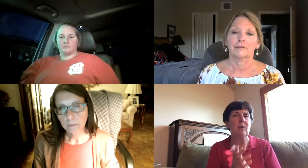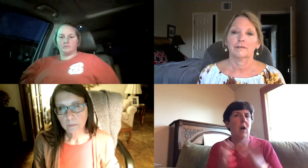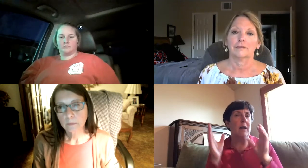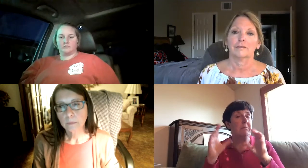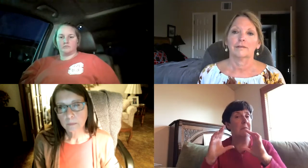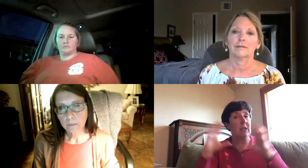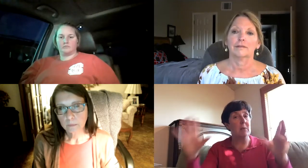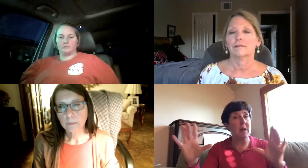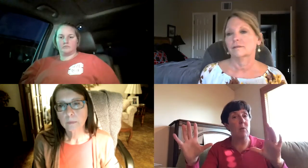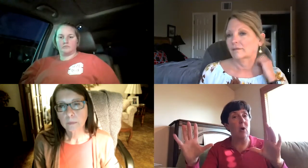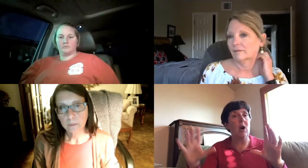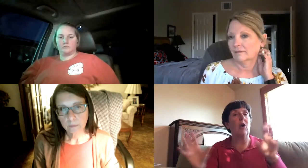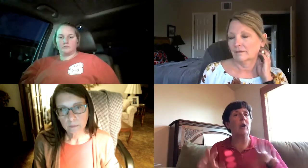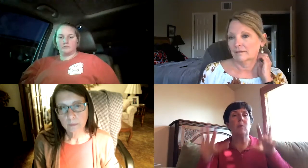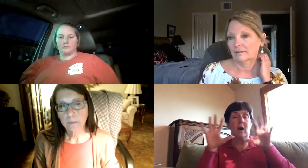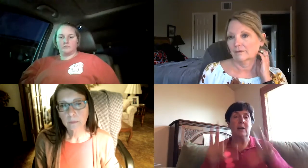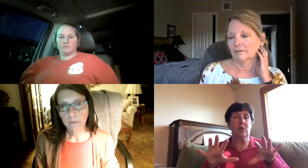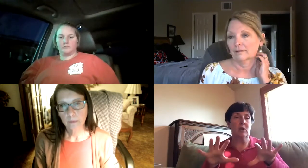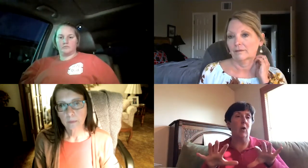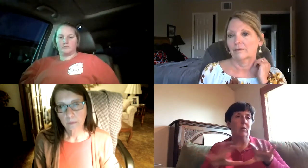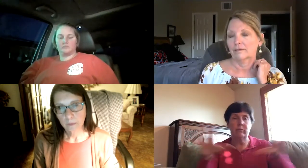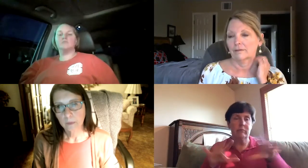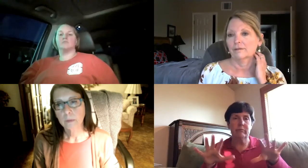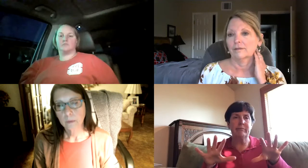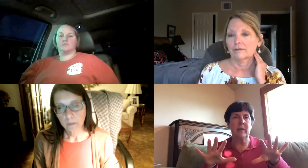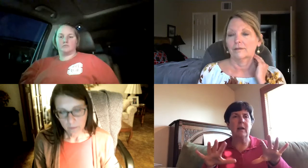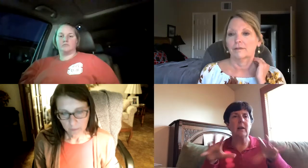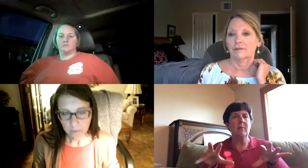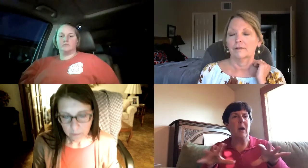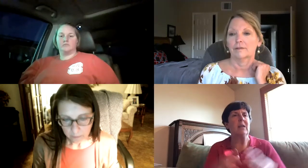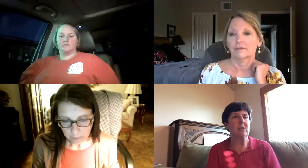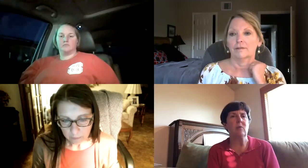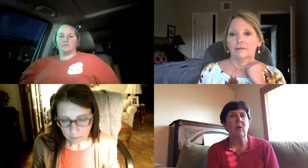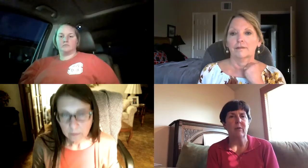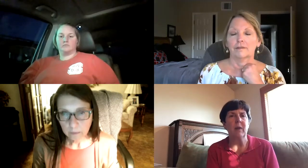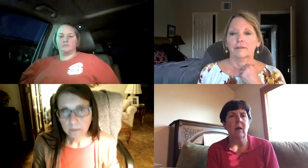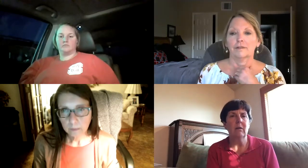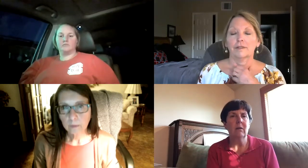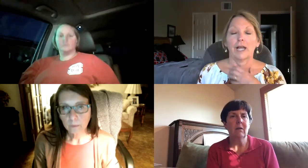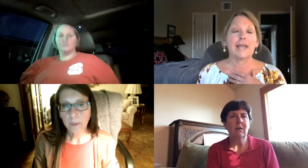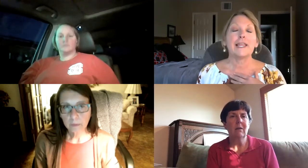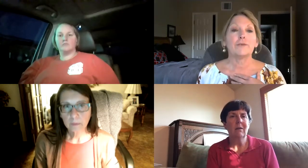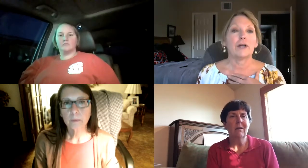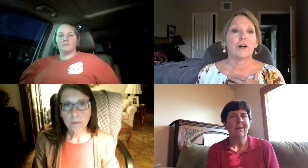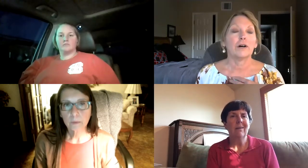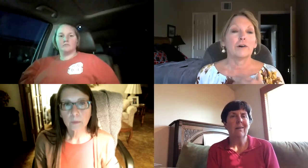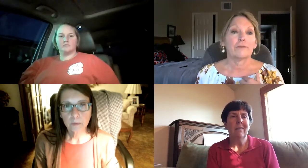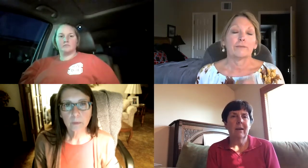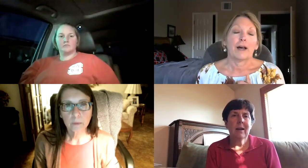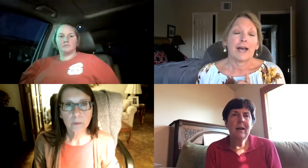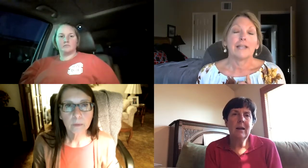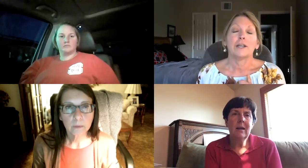week if you want a little bit more or we want to just hold and practice and we'll go from there. I think we